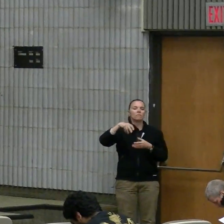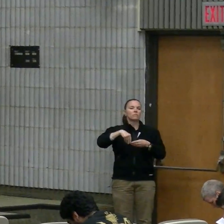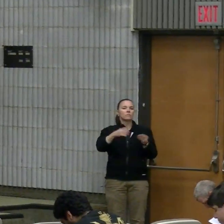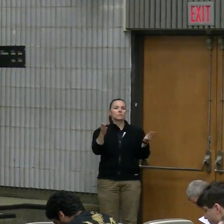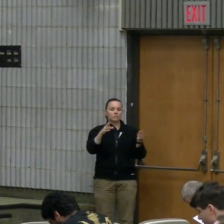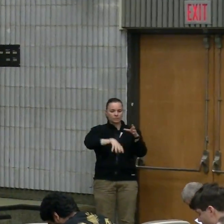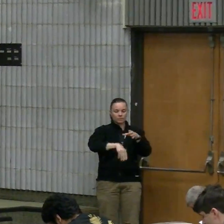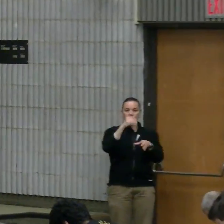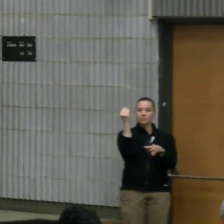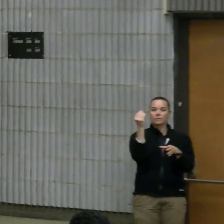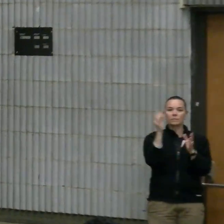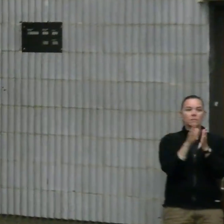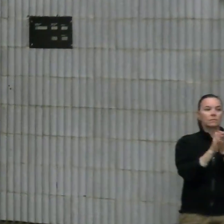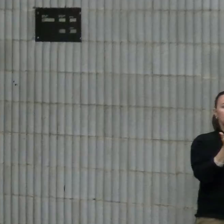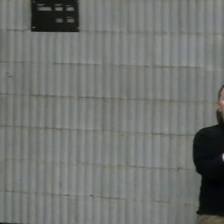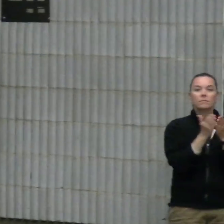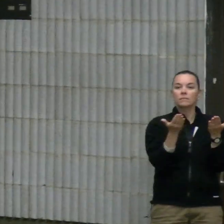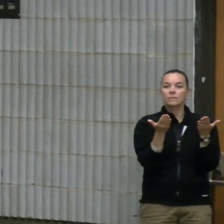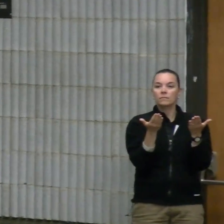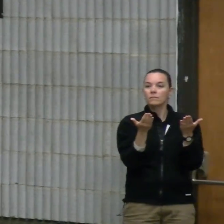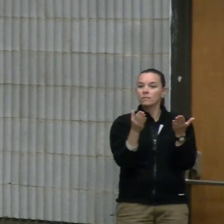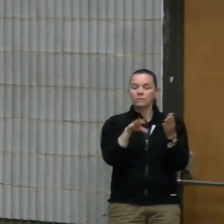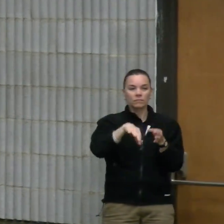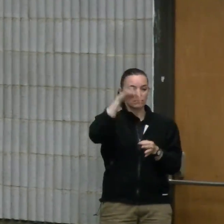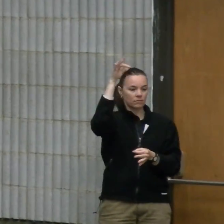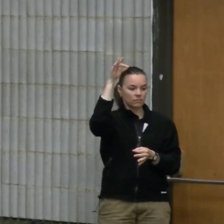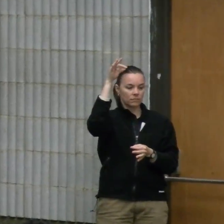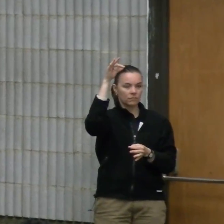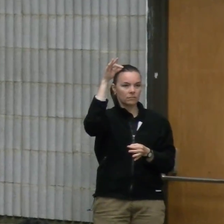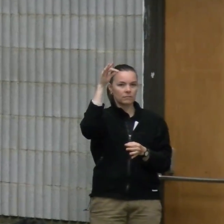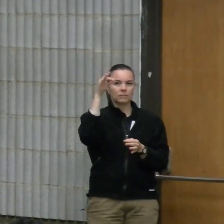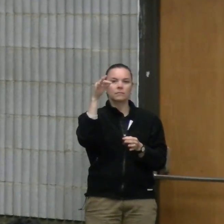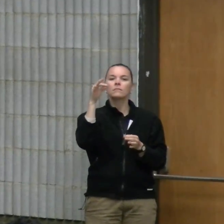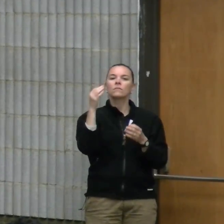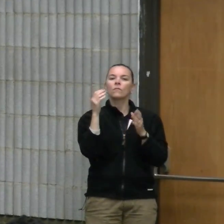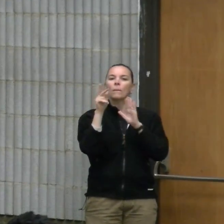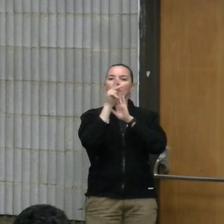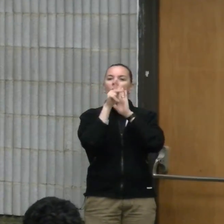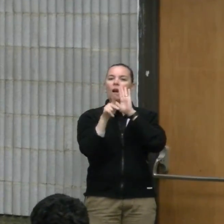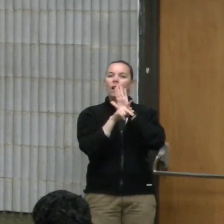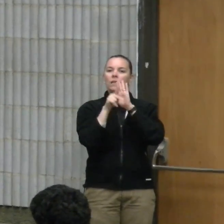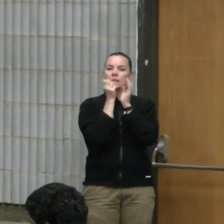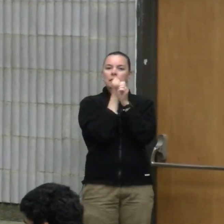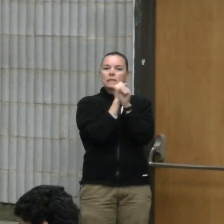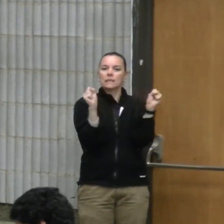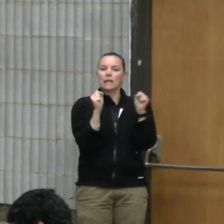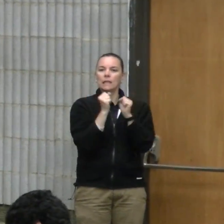of your booklet, a thing that says Safer Space Policy. If you want to just pull that out,